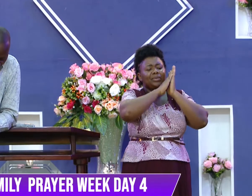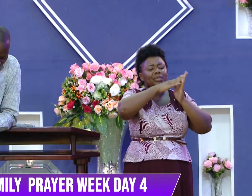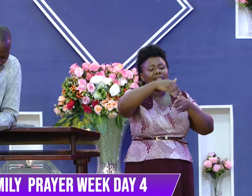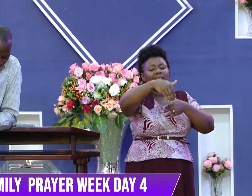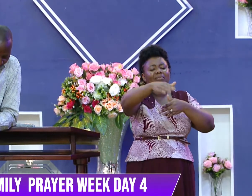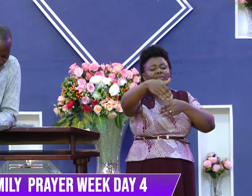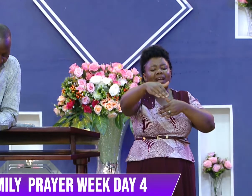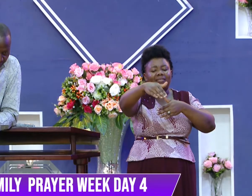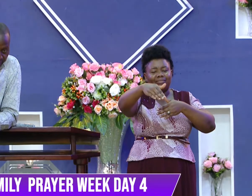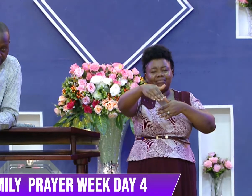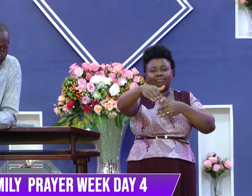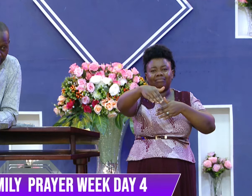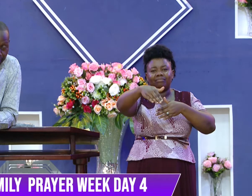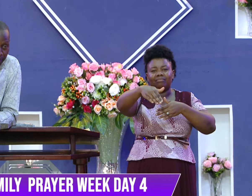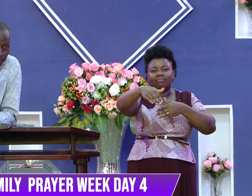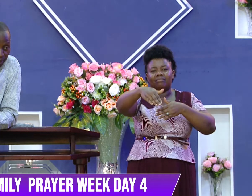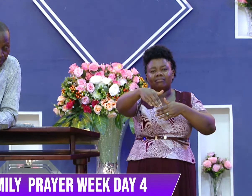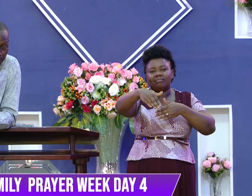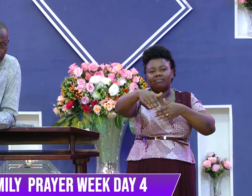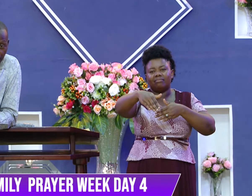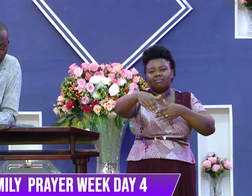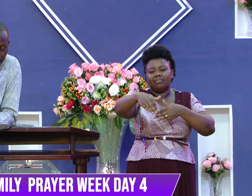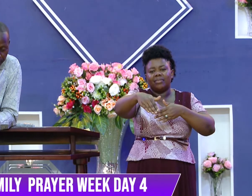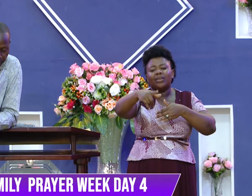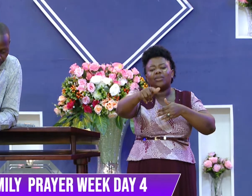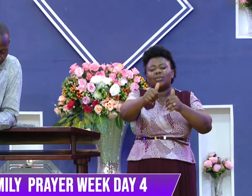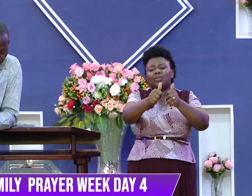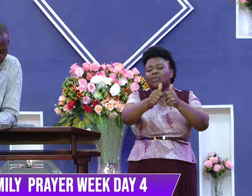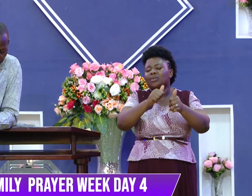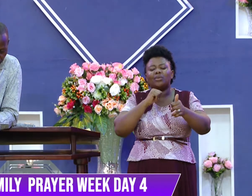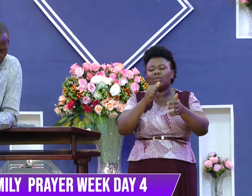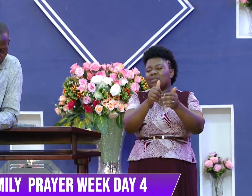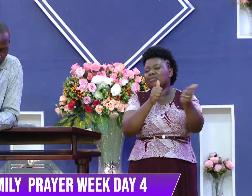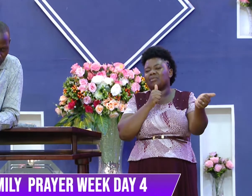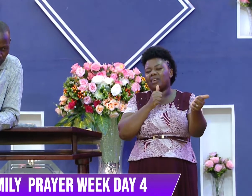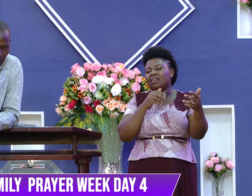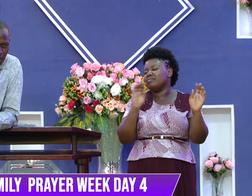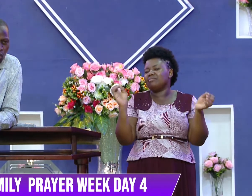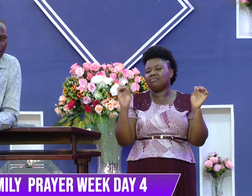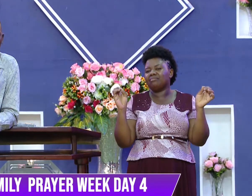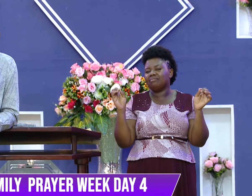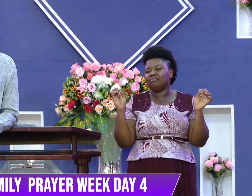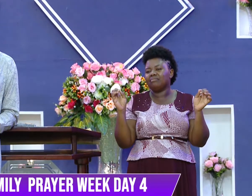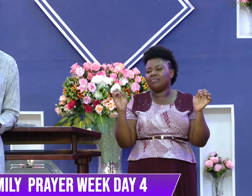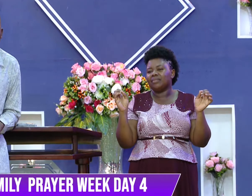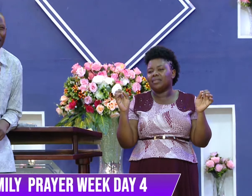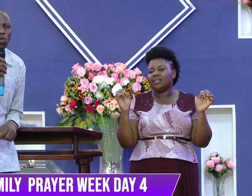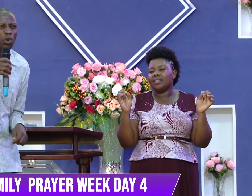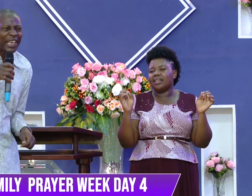Even though you've slept there, it's not a mile to reach the